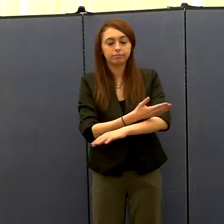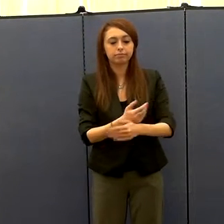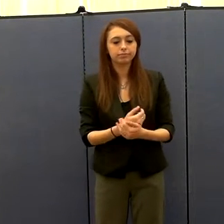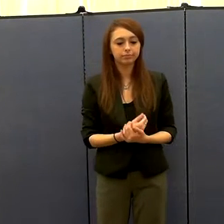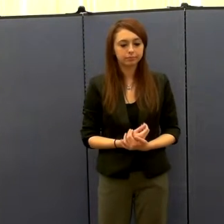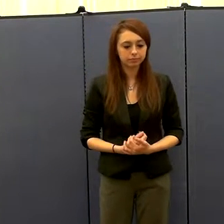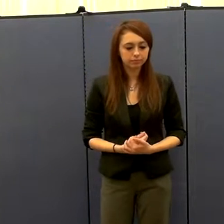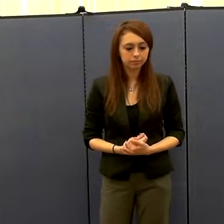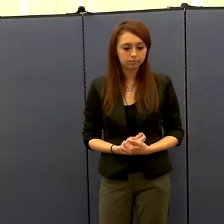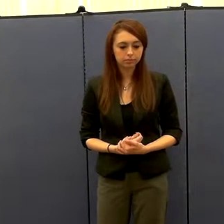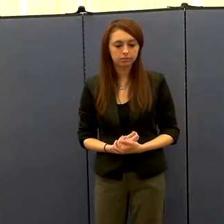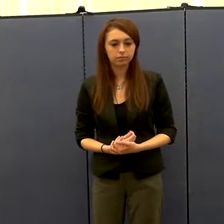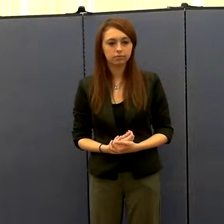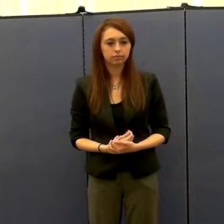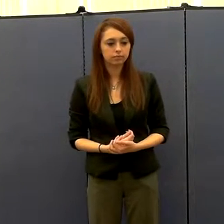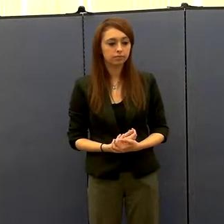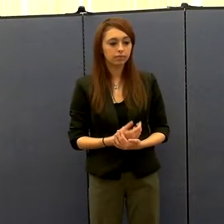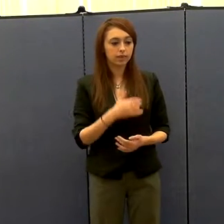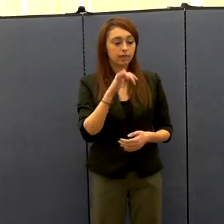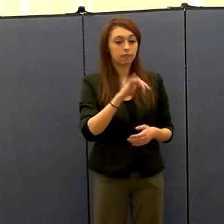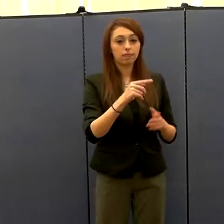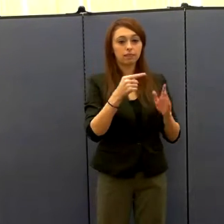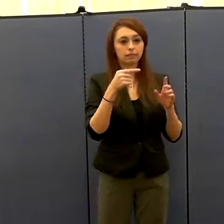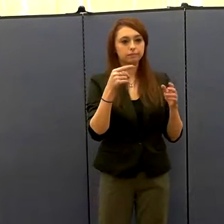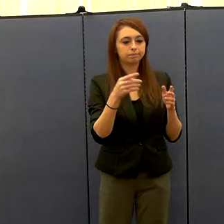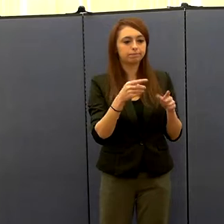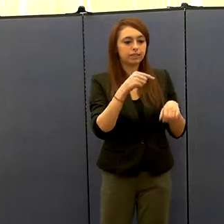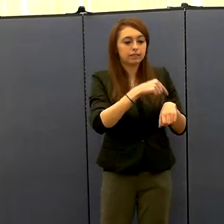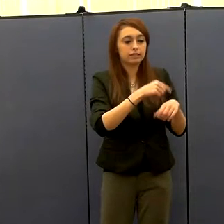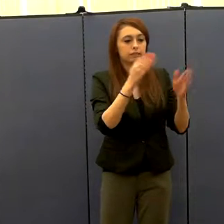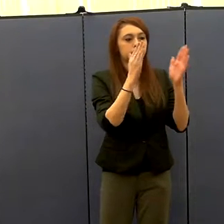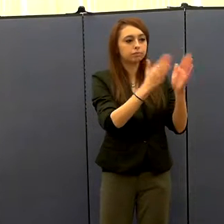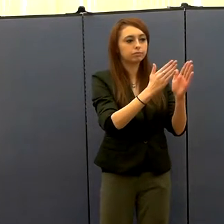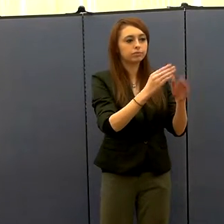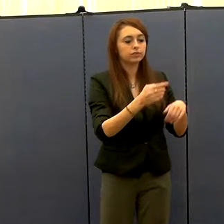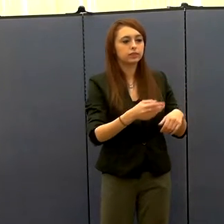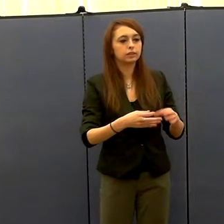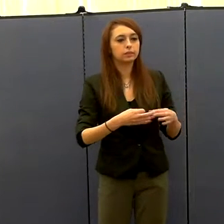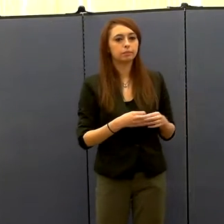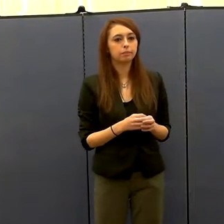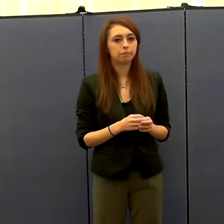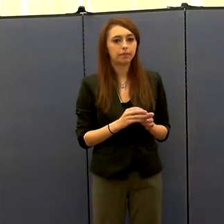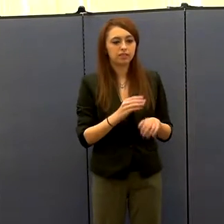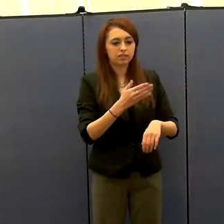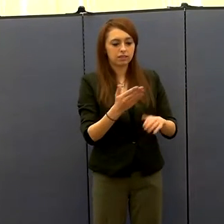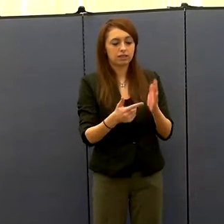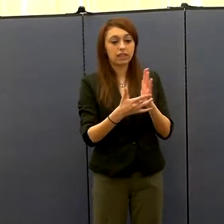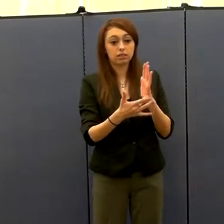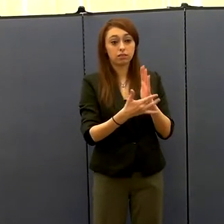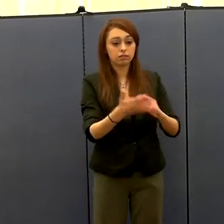and I was all over that. I thought it was great, but I never thought I could make a career out